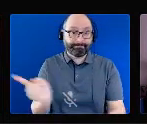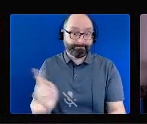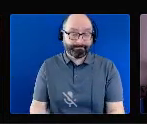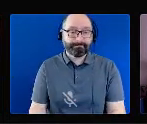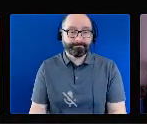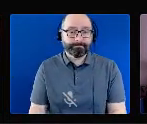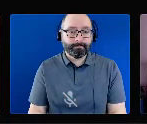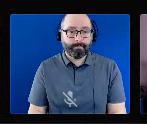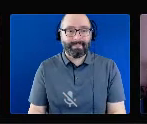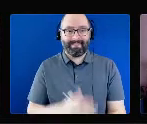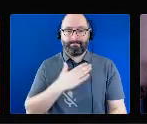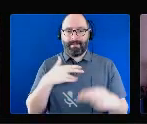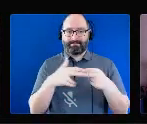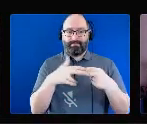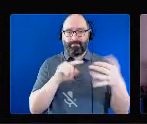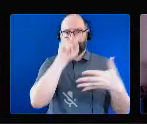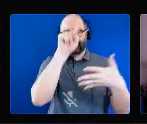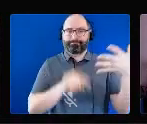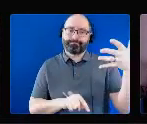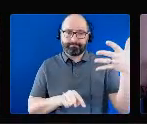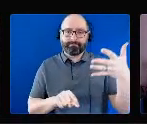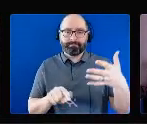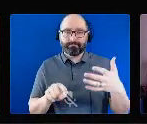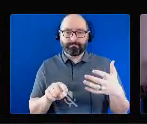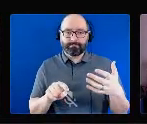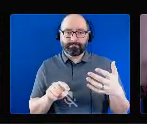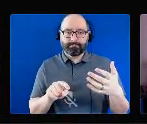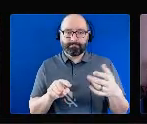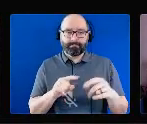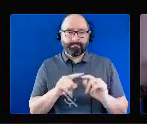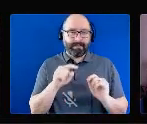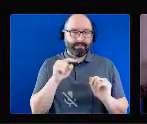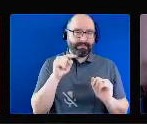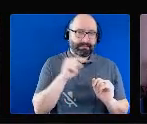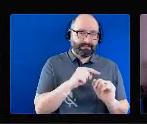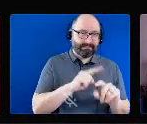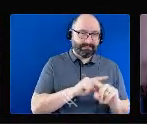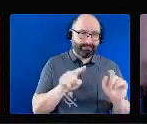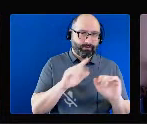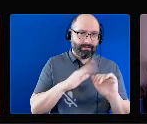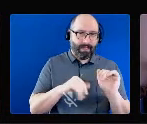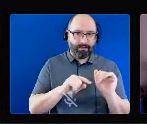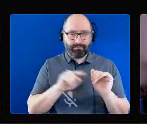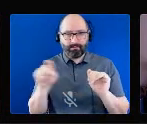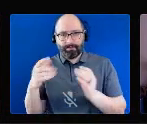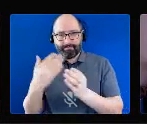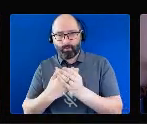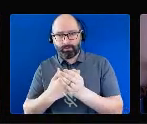slides. These are my slides here, but these are not the ones in that folder. So that folder might also be a good place to look.